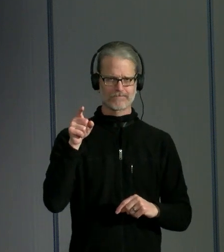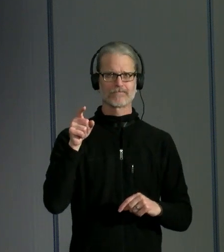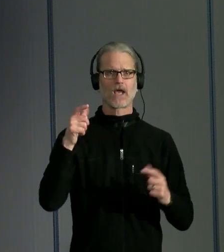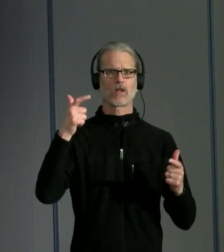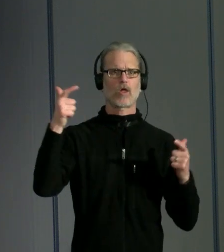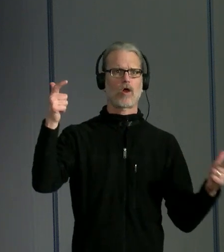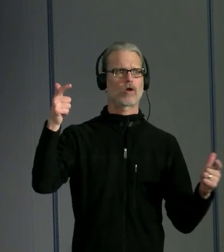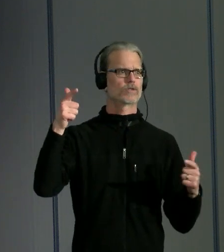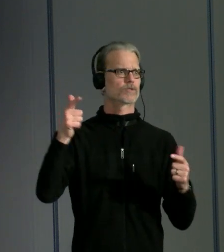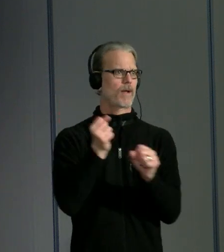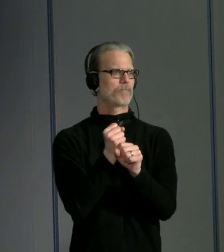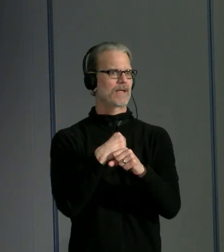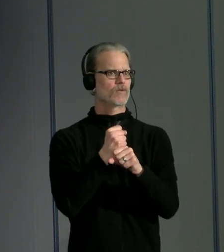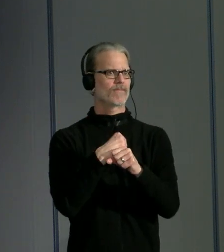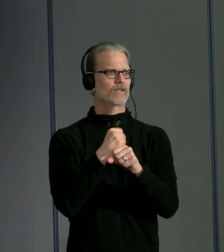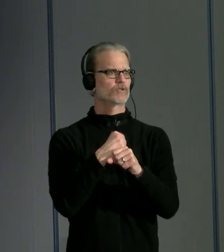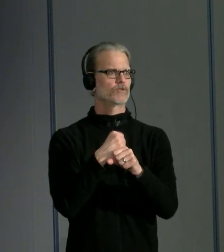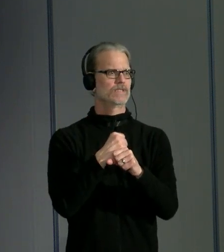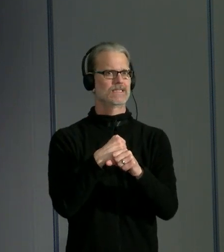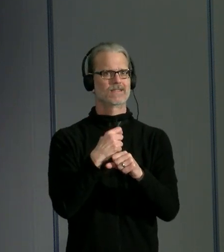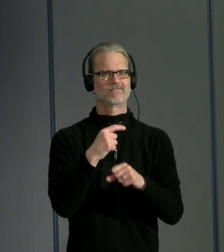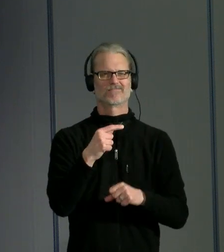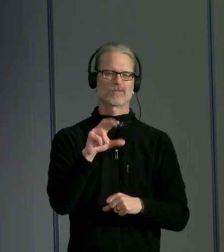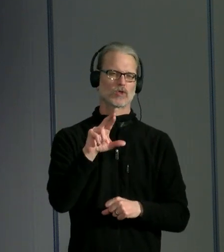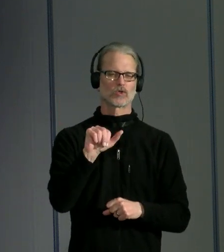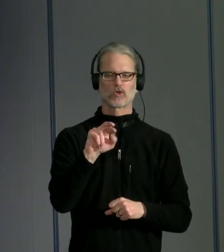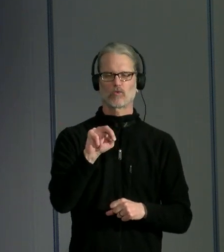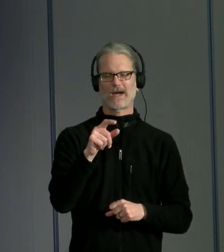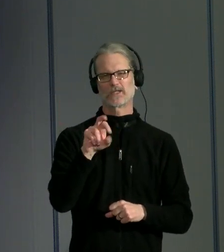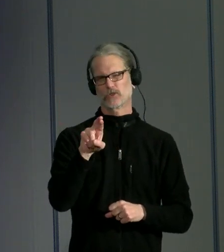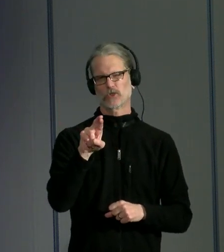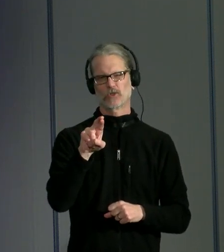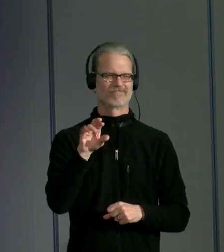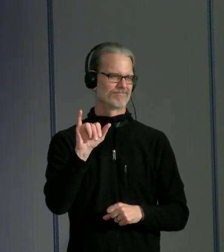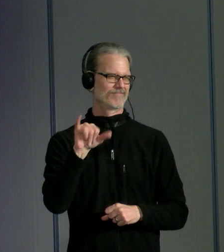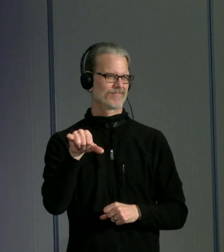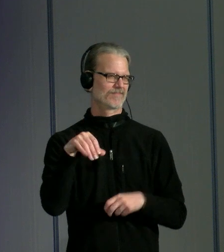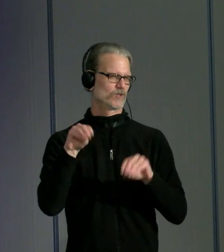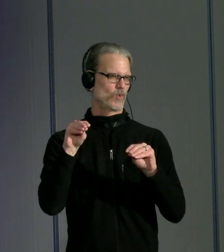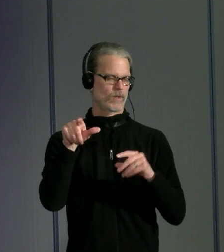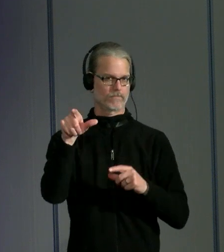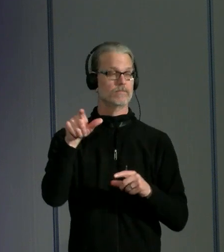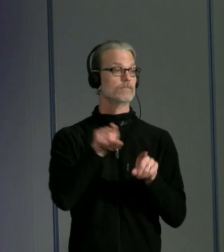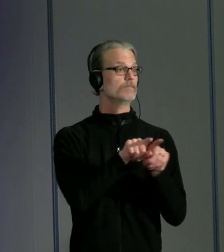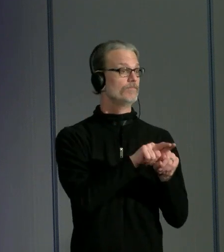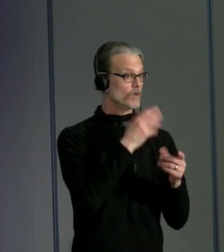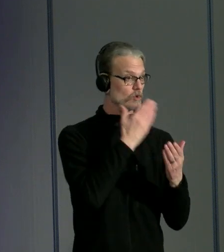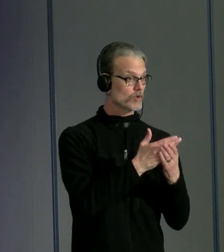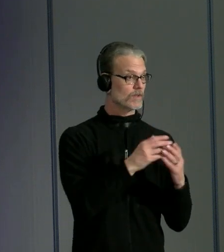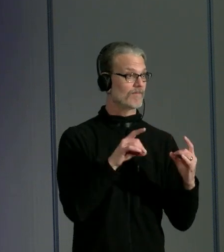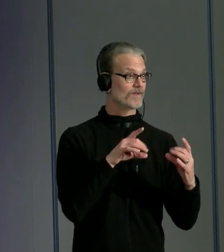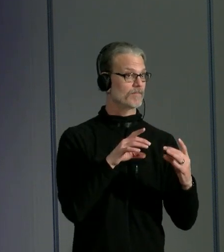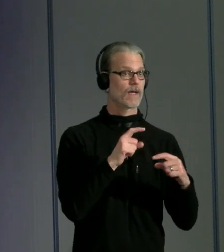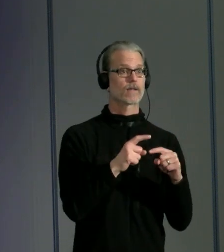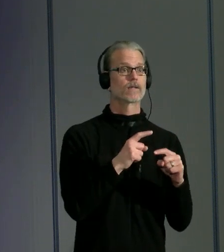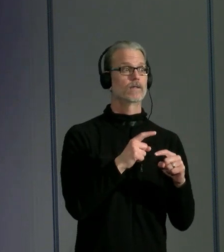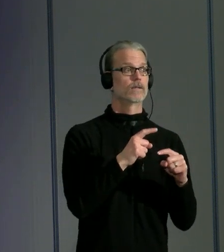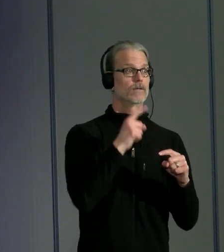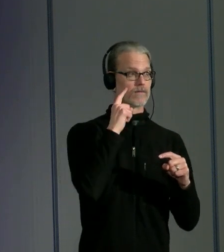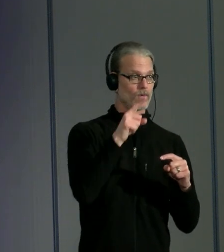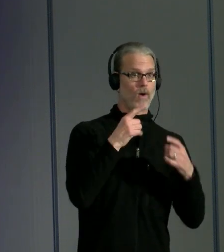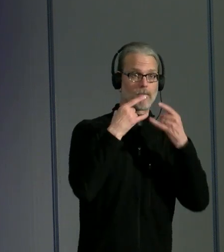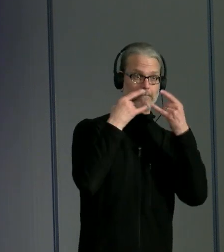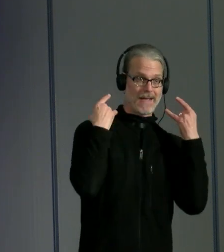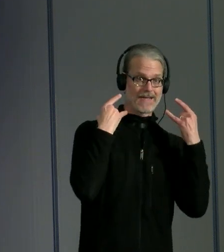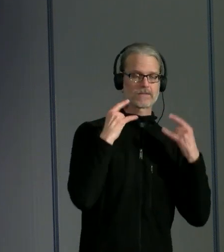large manufacturing warehouses like Grainger. And we've also had some good feedback on masks with